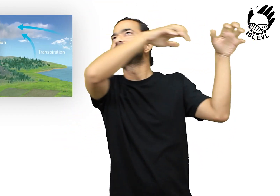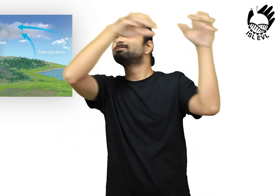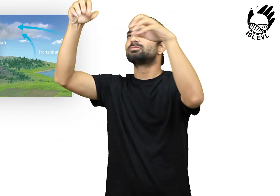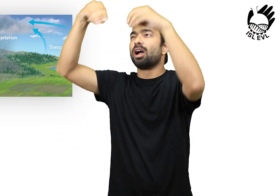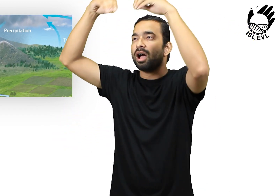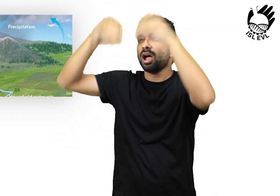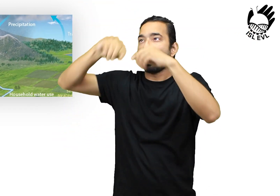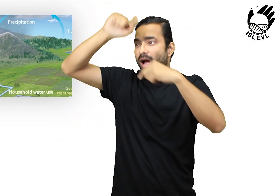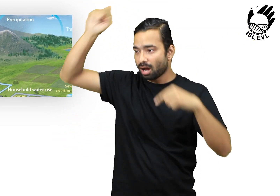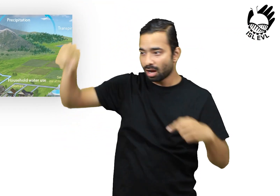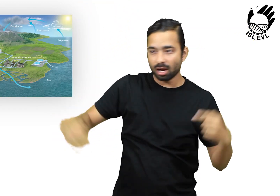in the process